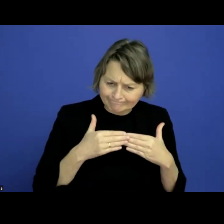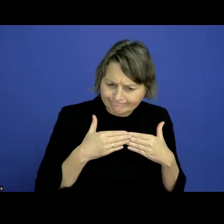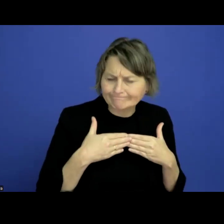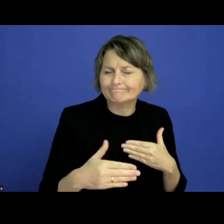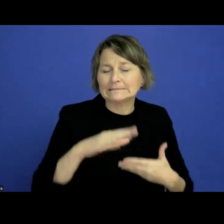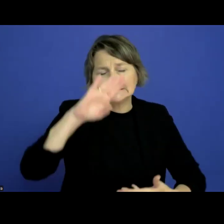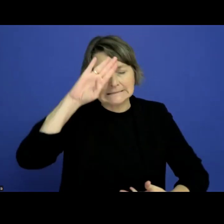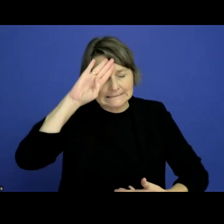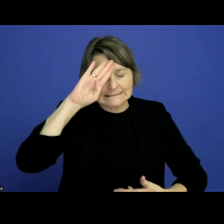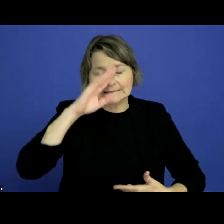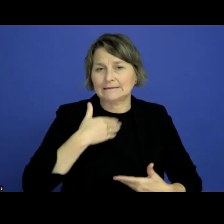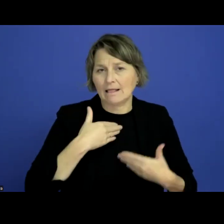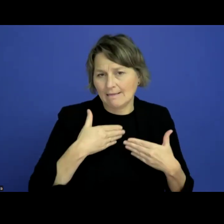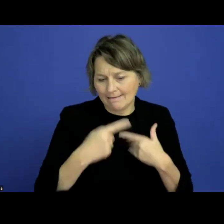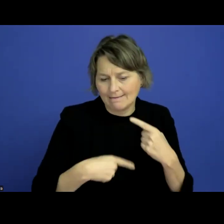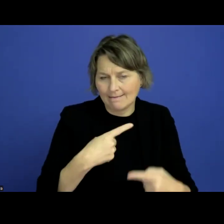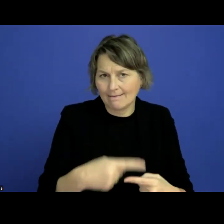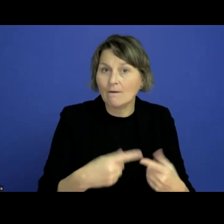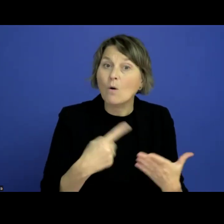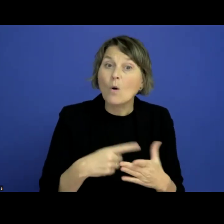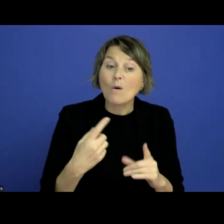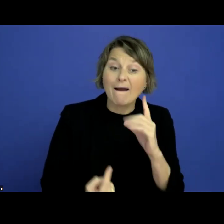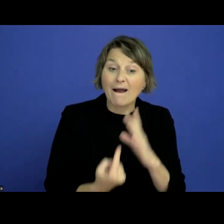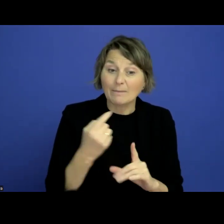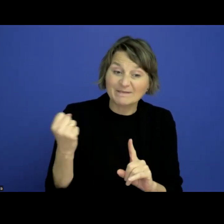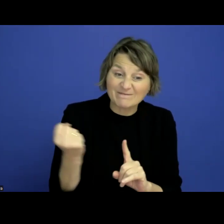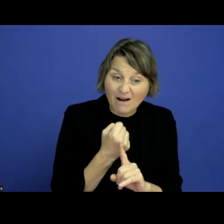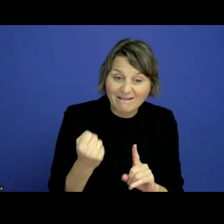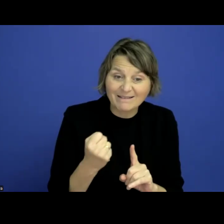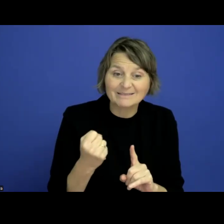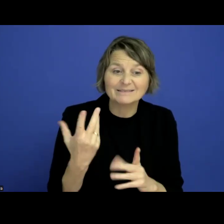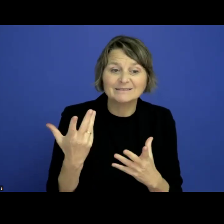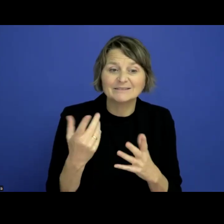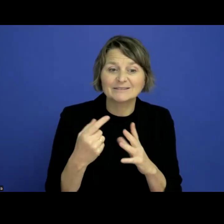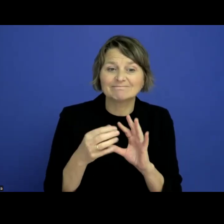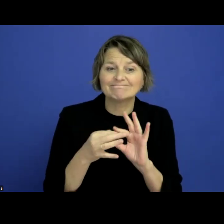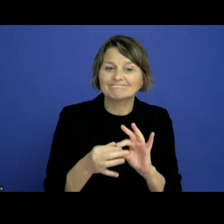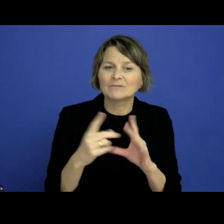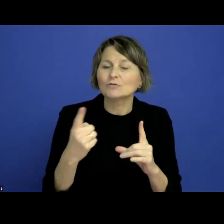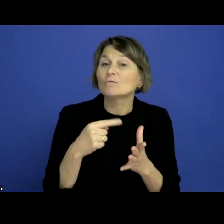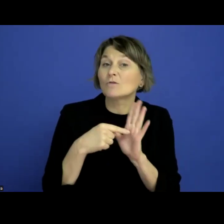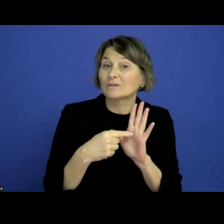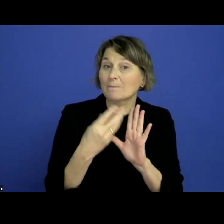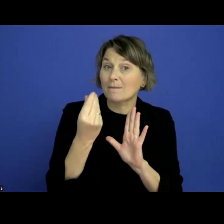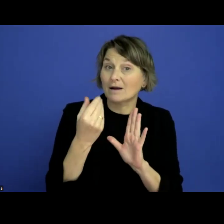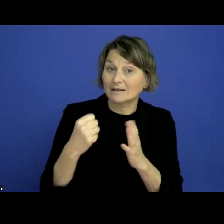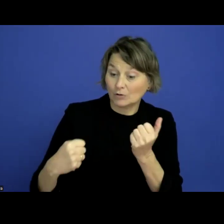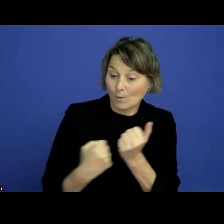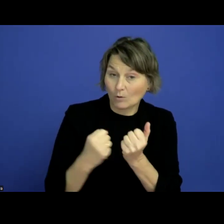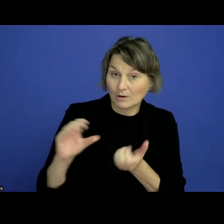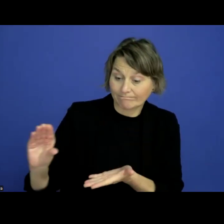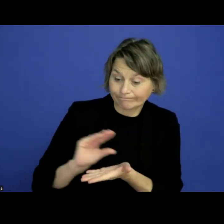lot of things like financial support, equivalent of 12 months support in case of cancer or